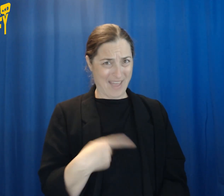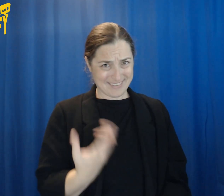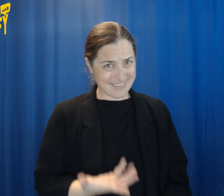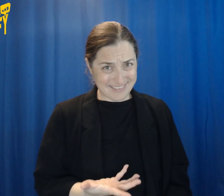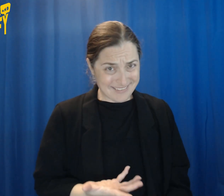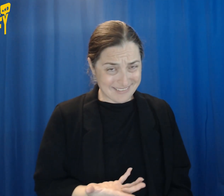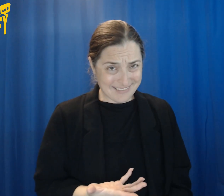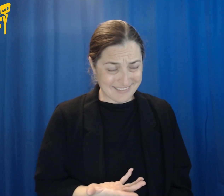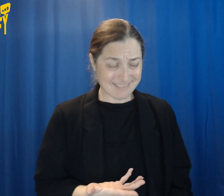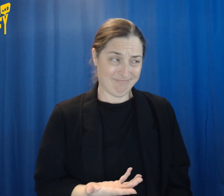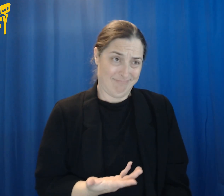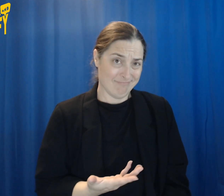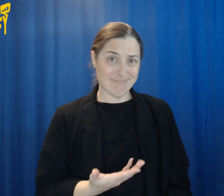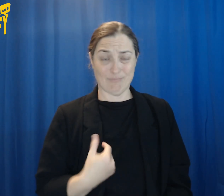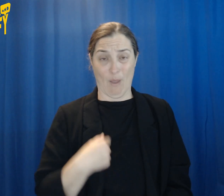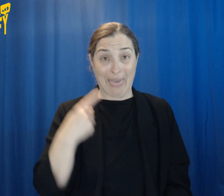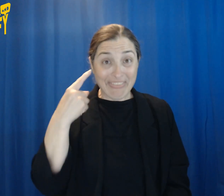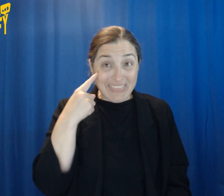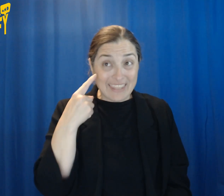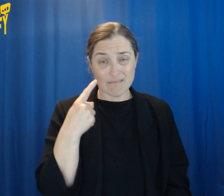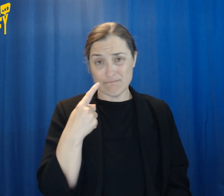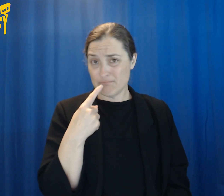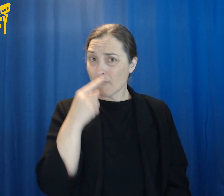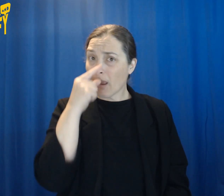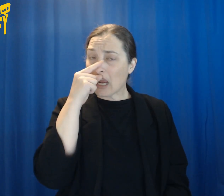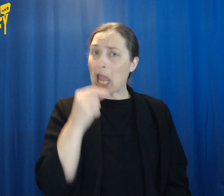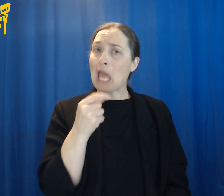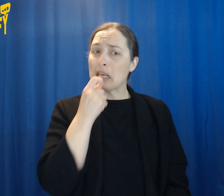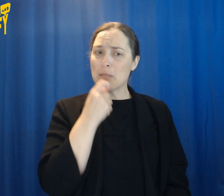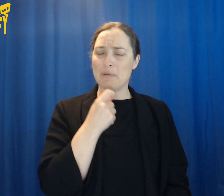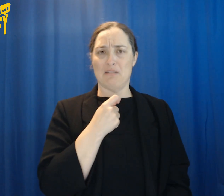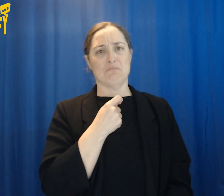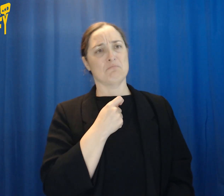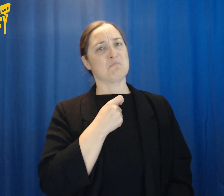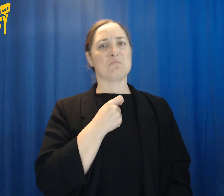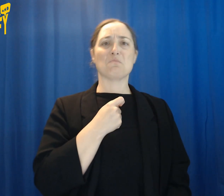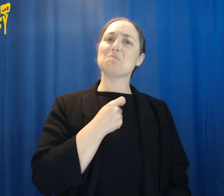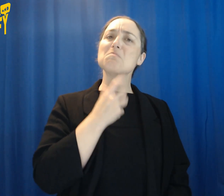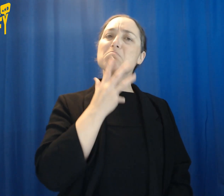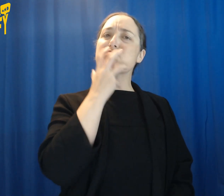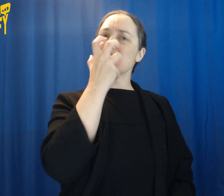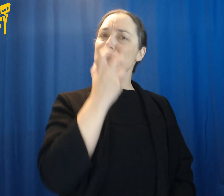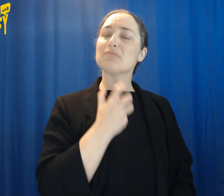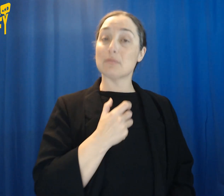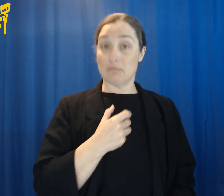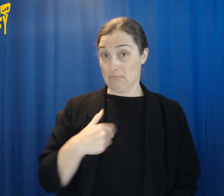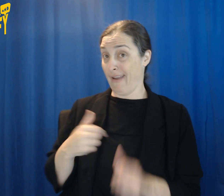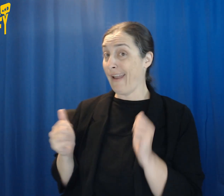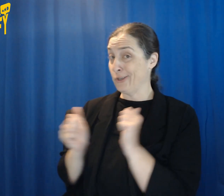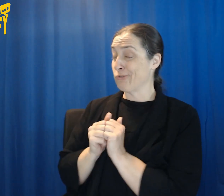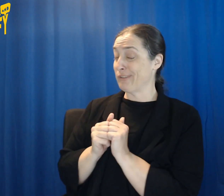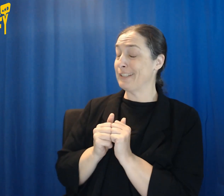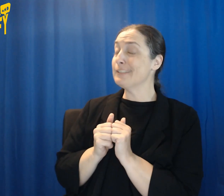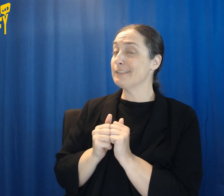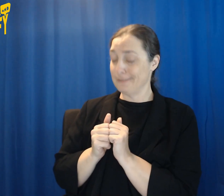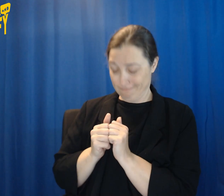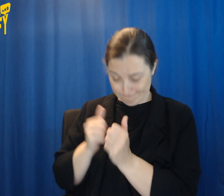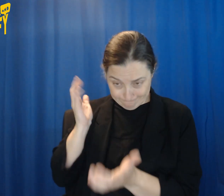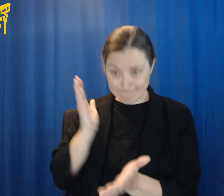And I think that we're allowed to get a little bit pissed off about that. You know what I mean? I agree with you. Absolutely. From